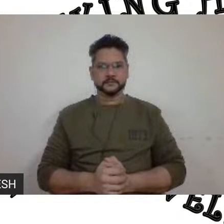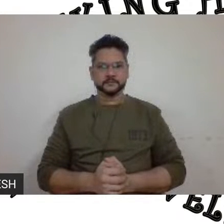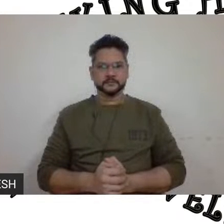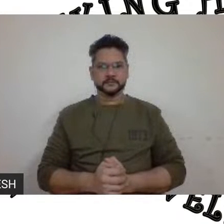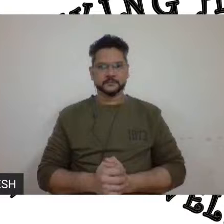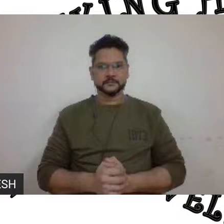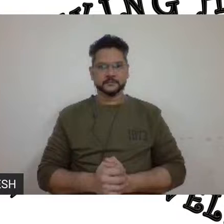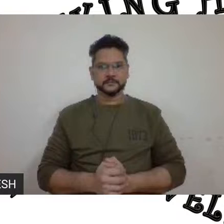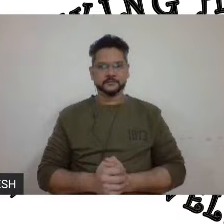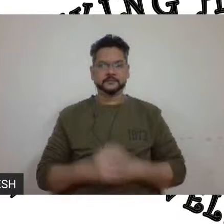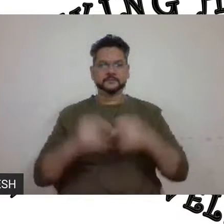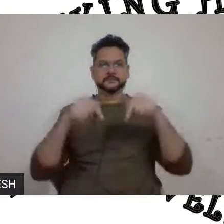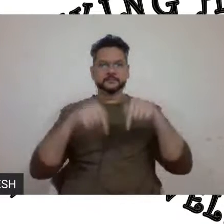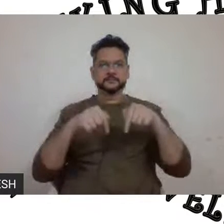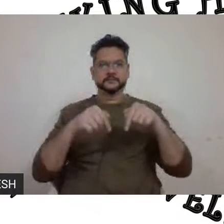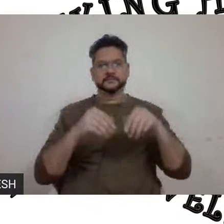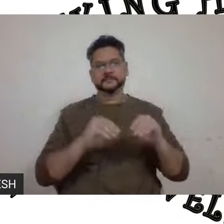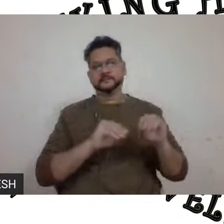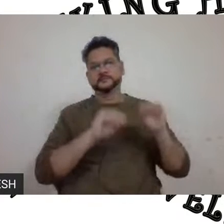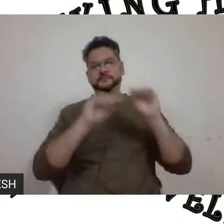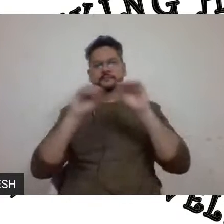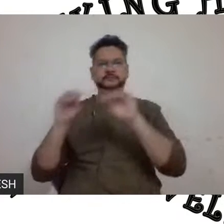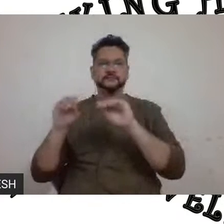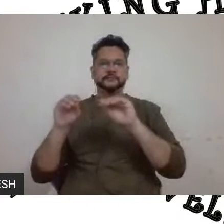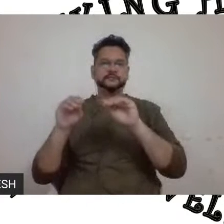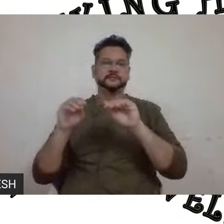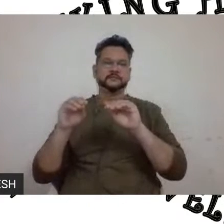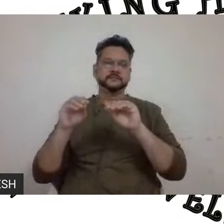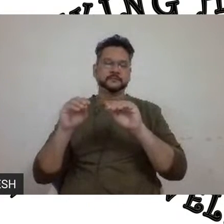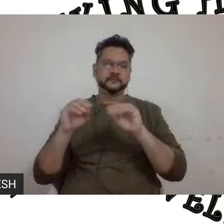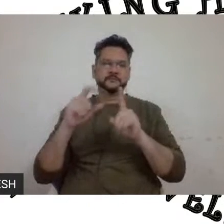Over to Mr. Vishal. Over to Dr. Vishal for